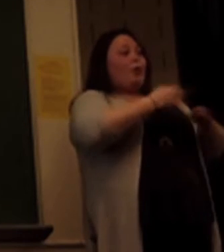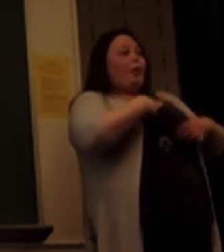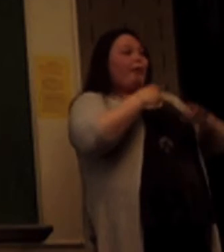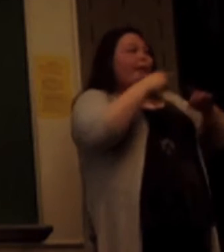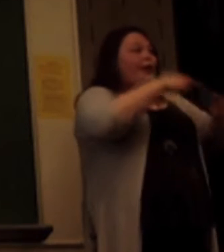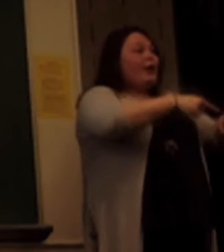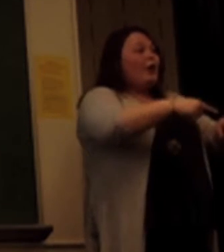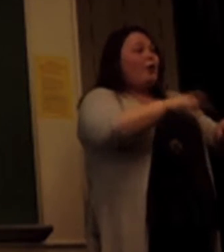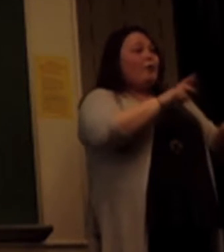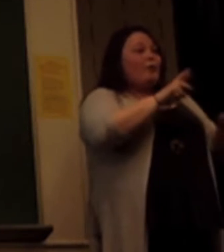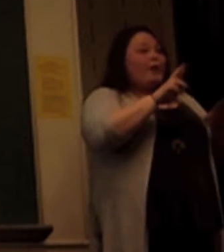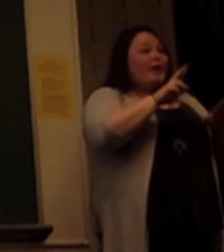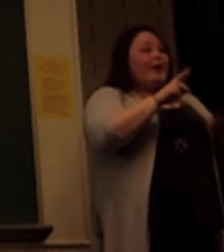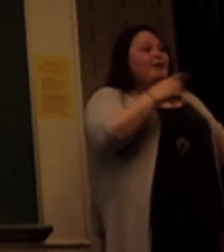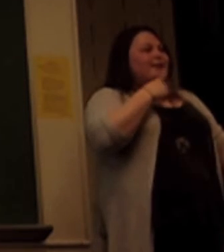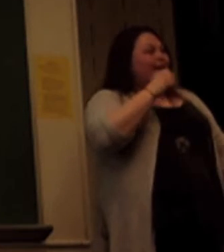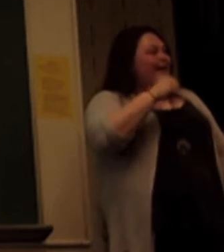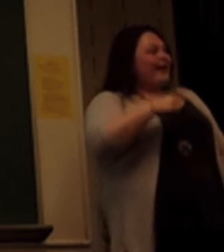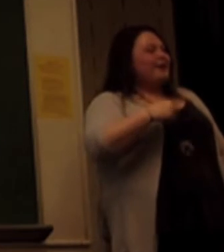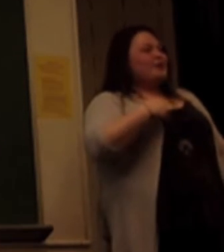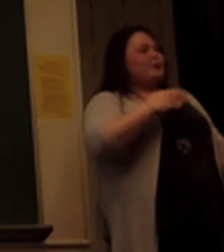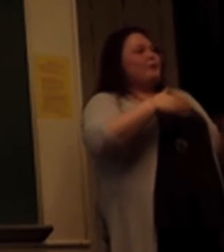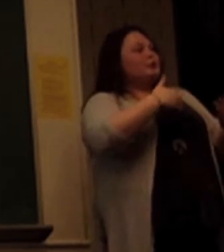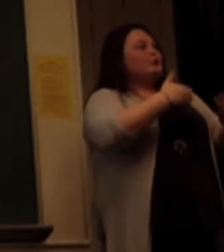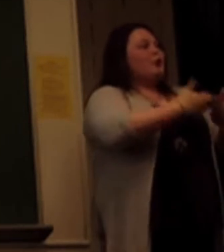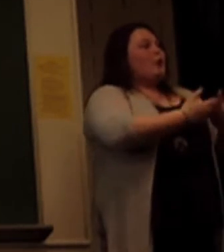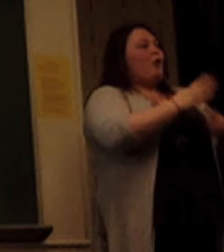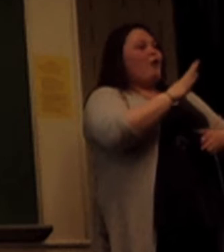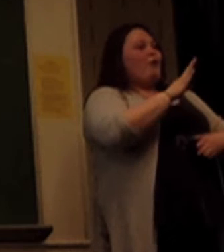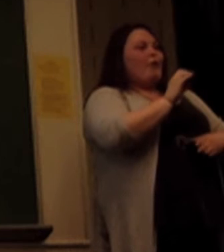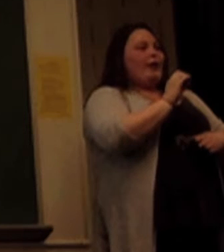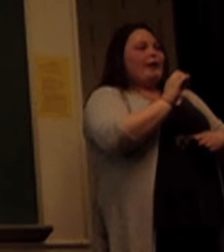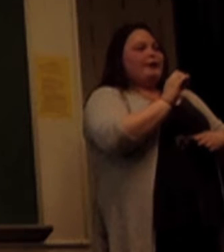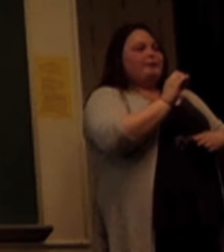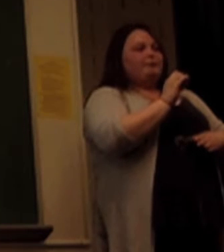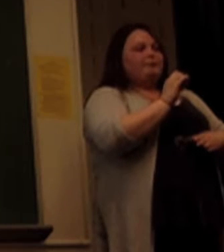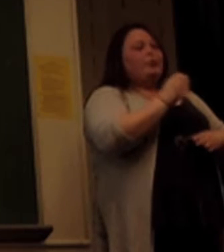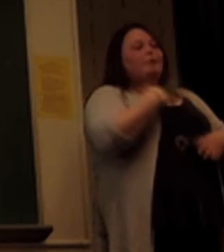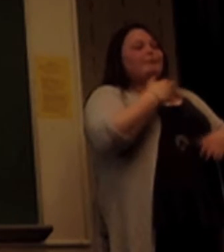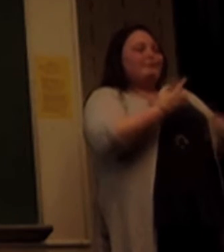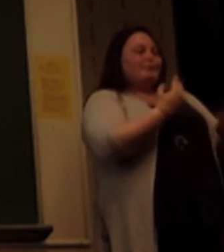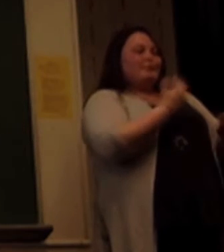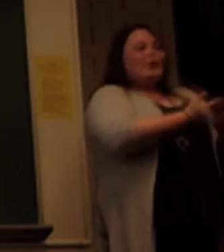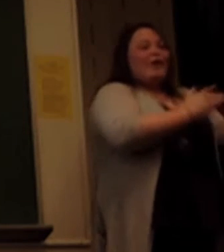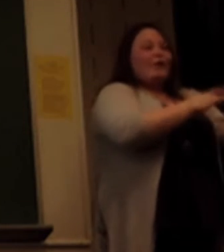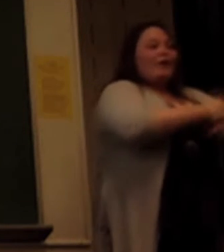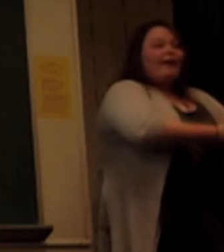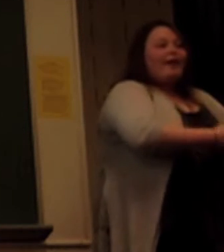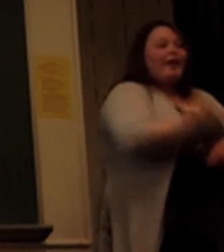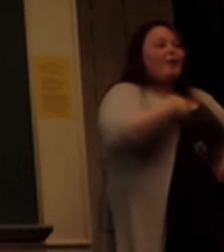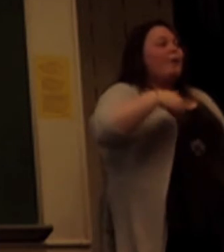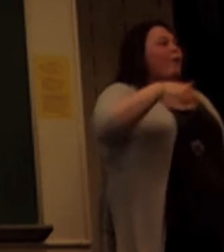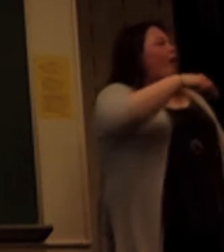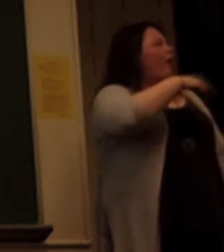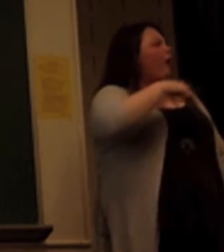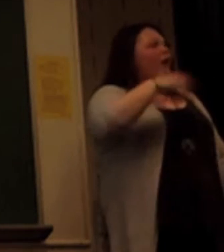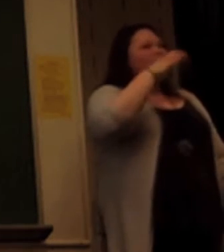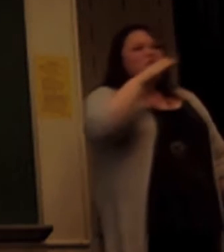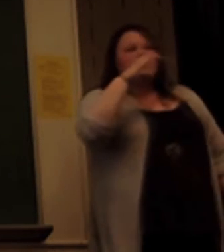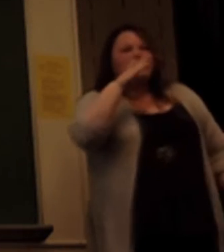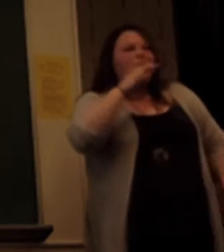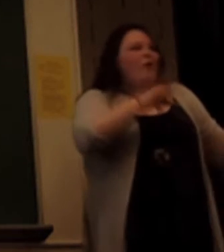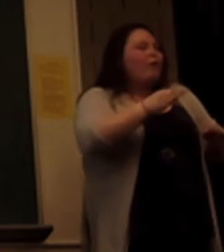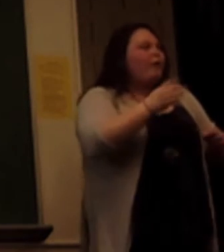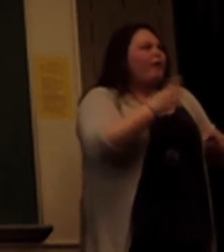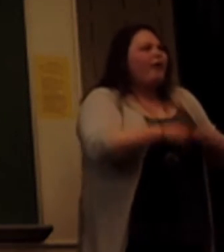early, like usual. 40 minutes later, I finally found it. I was wandering Lockport, walking around in like negative 5-degree weather, trying to find this